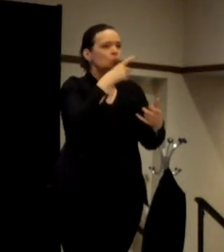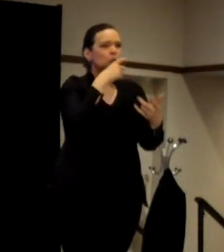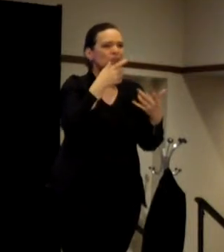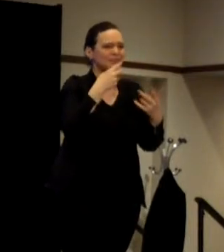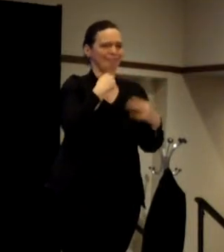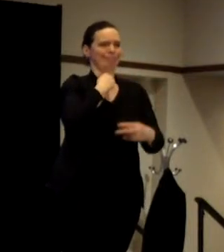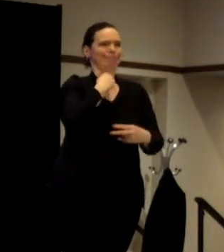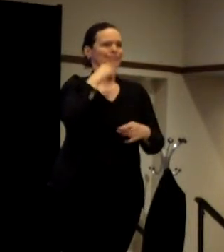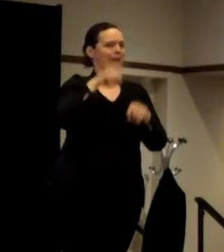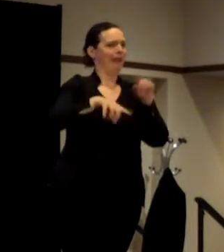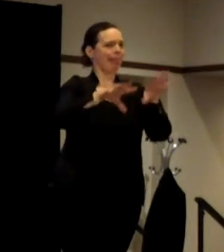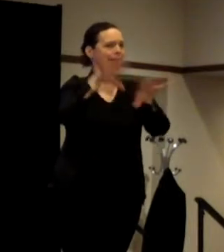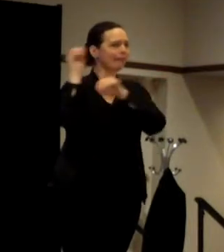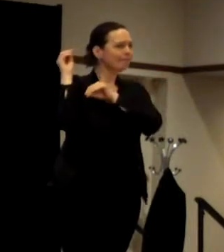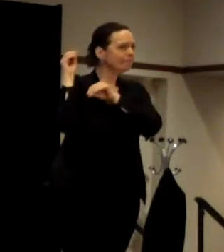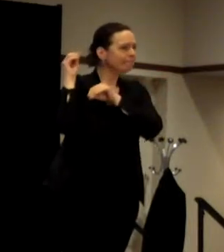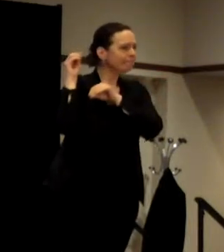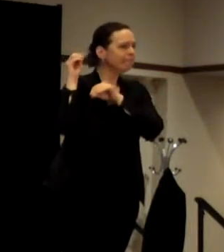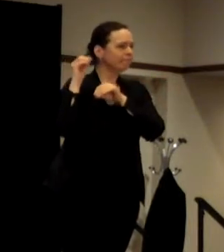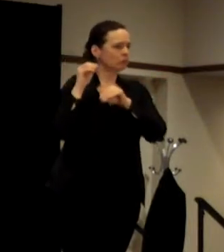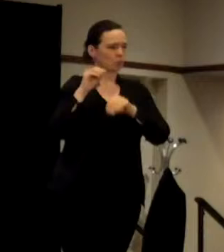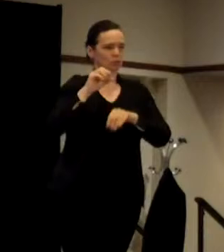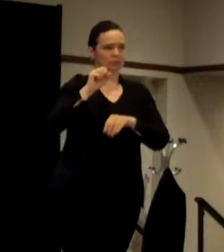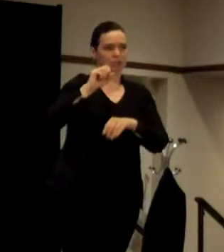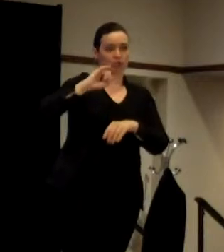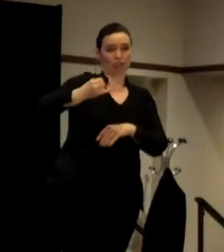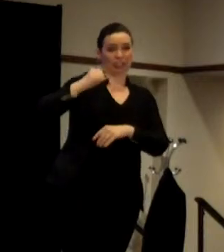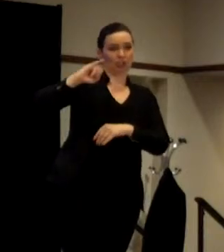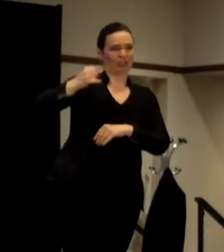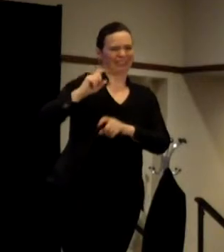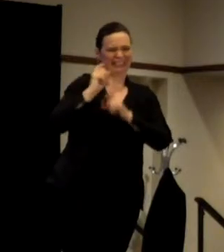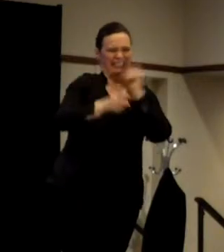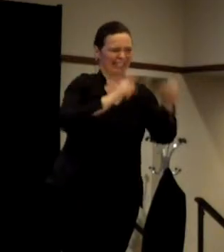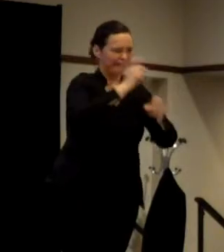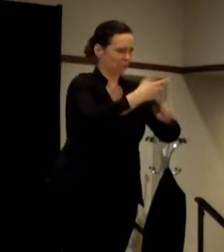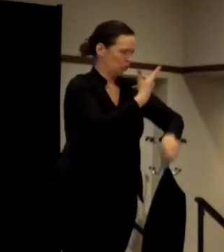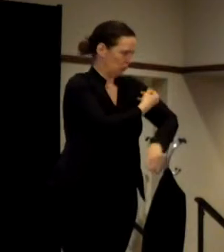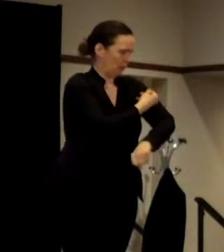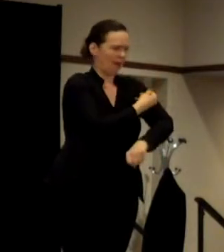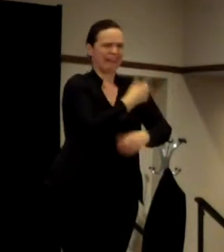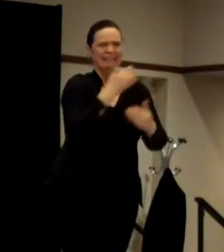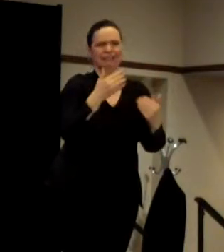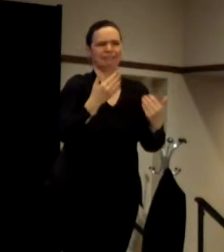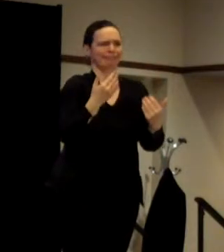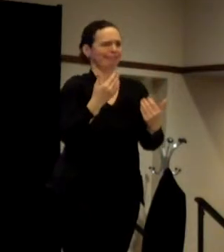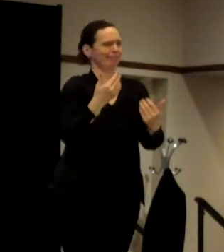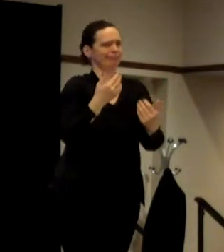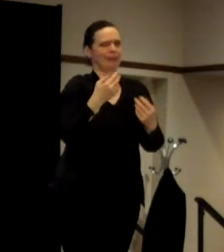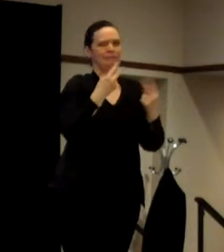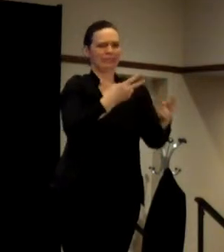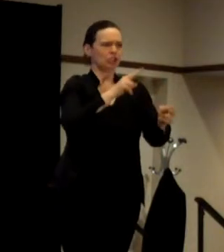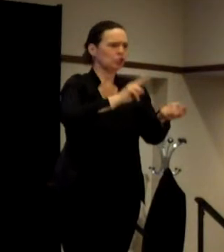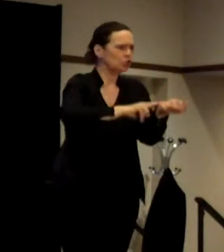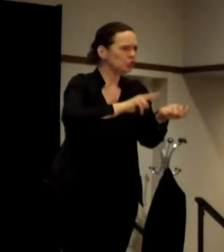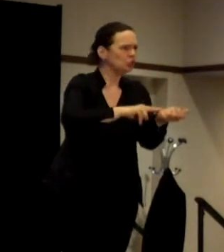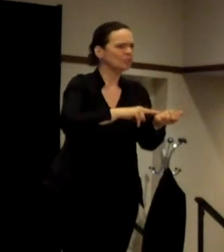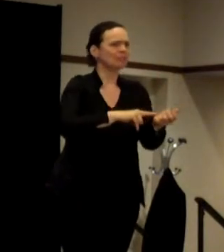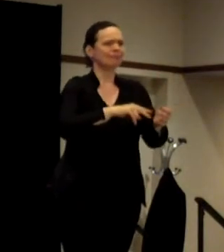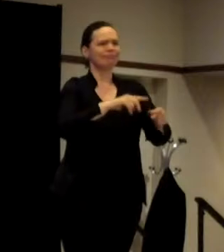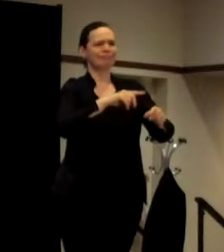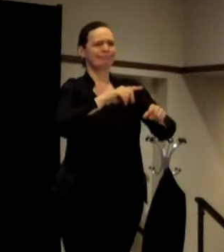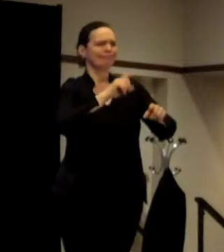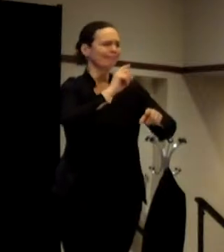but with the Johnson & Johnson shot. But I think overall, our seniors are pretty close to being